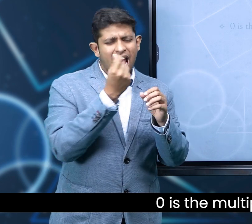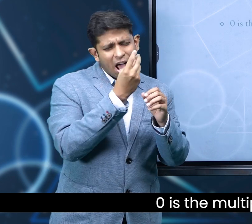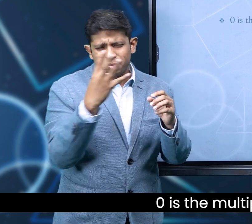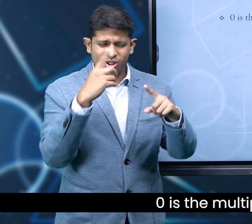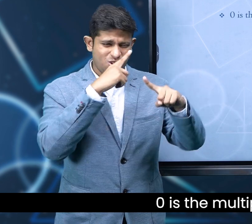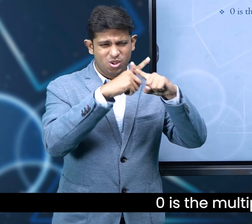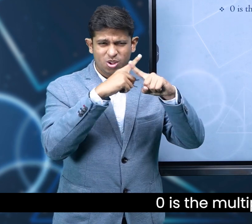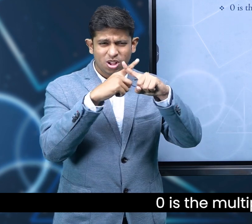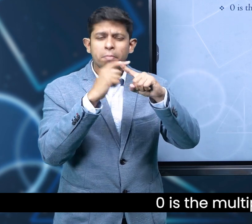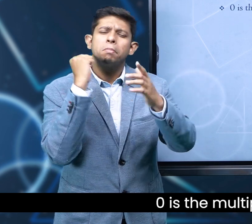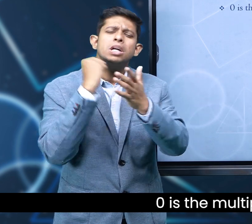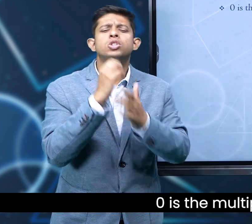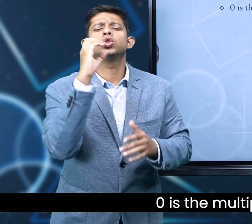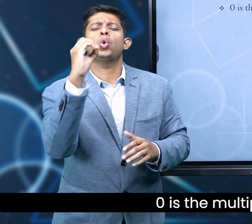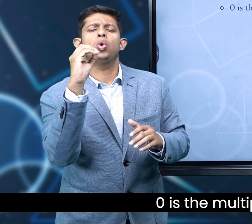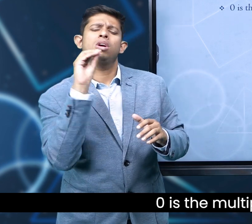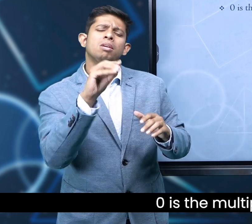0 is the multiple of every number.